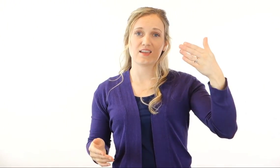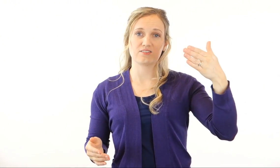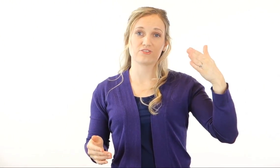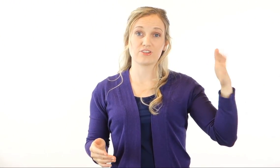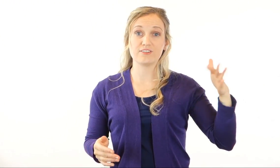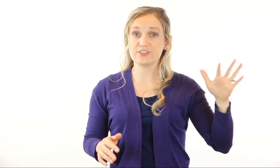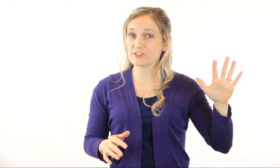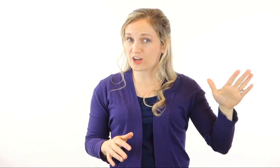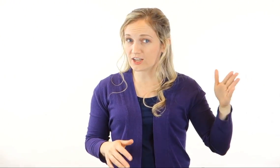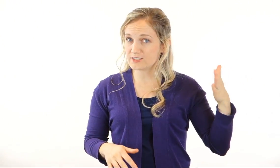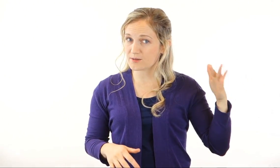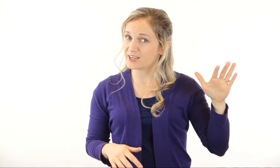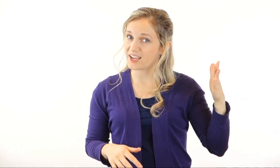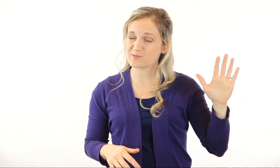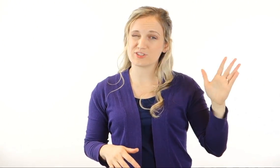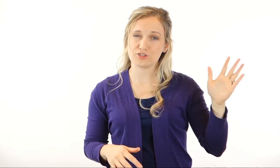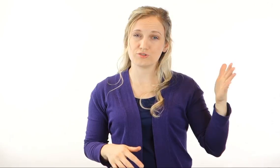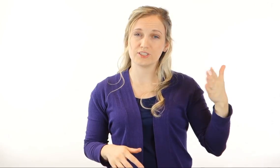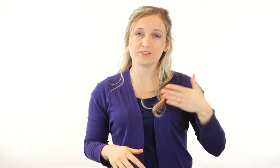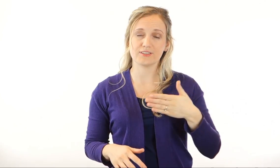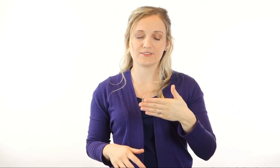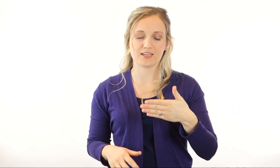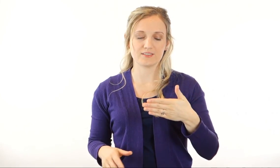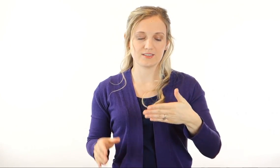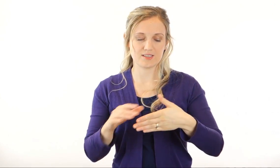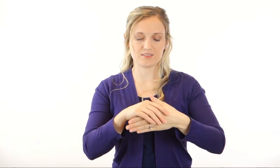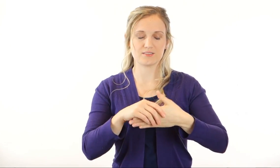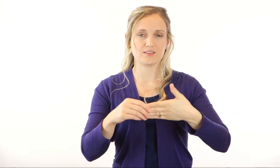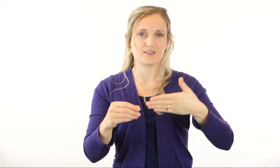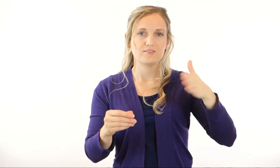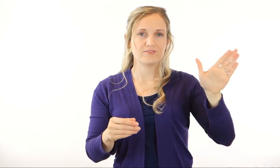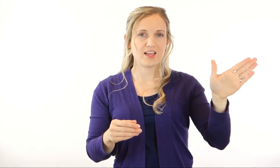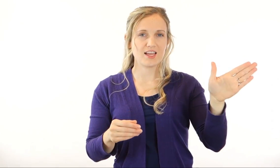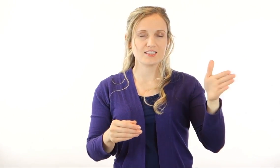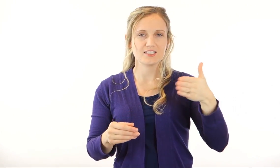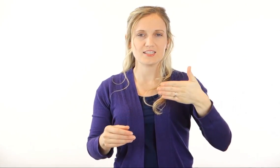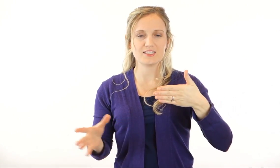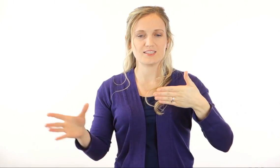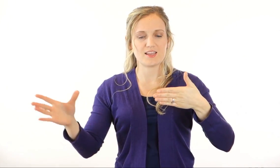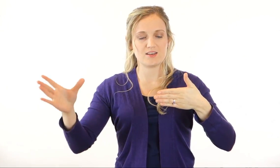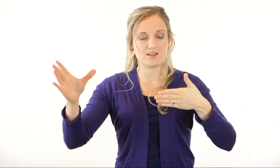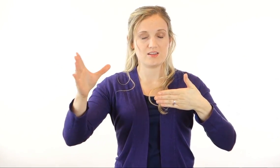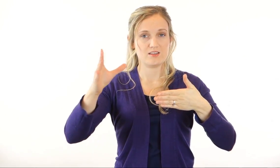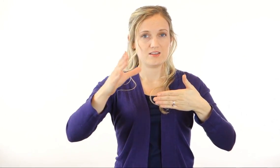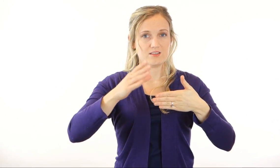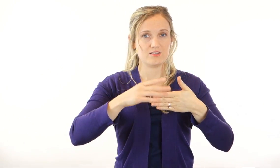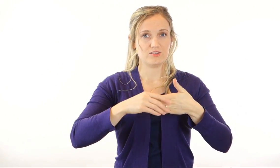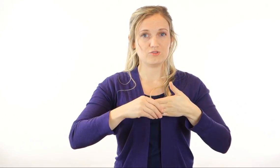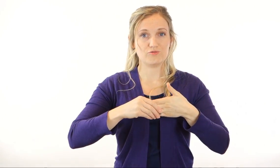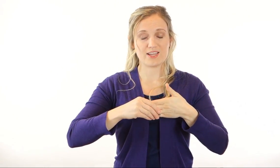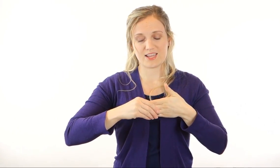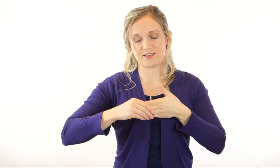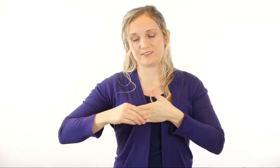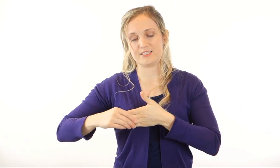hand, your non-dominant hand, which is usually your left hand, is flat and it's like this, and the right hand leads